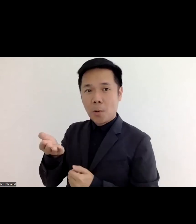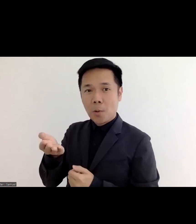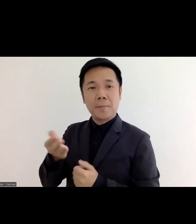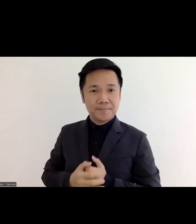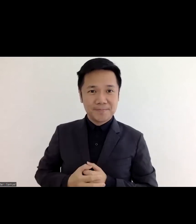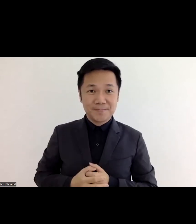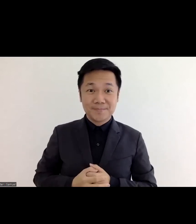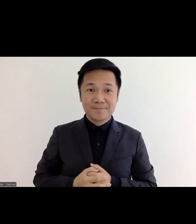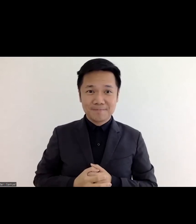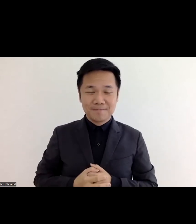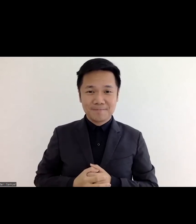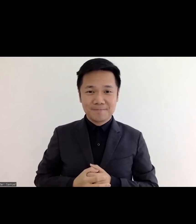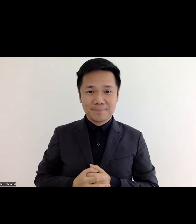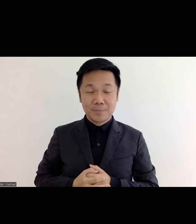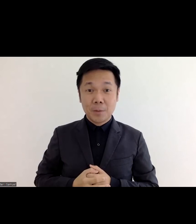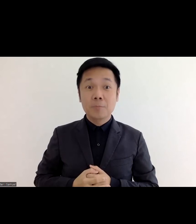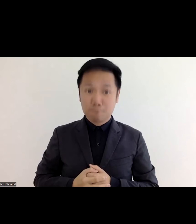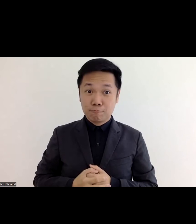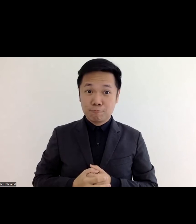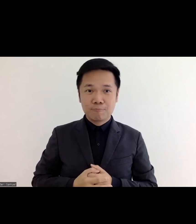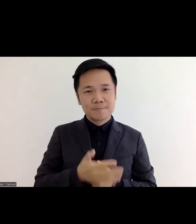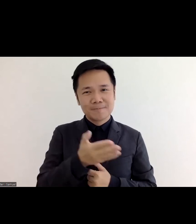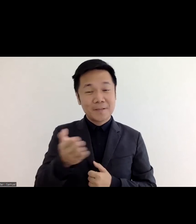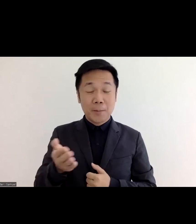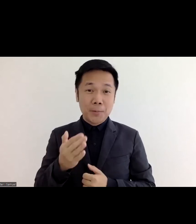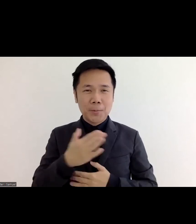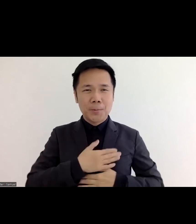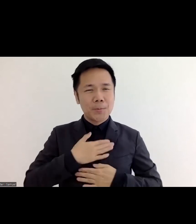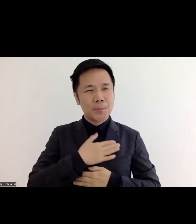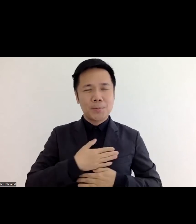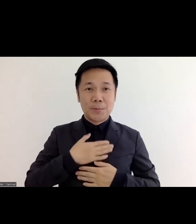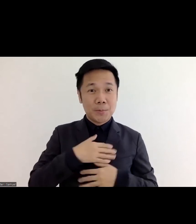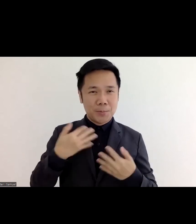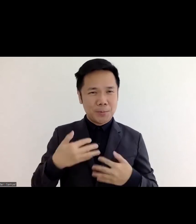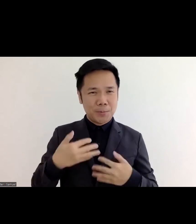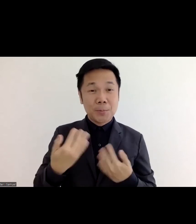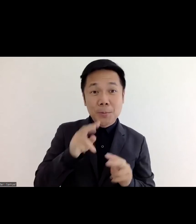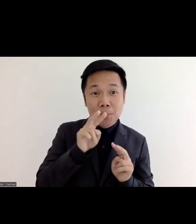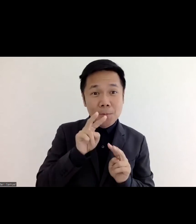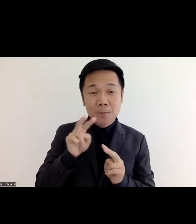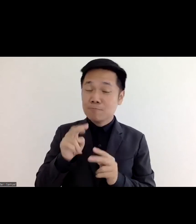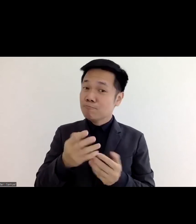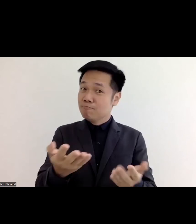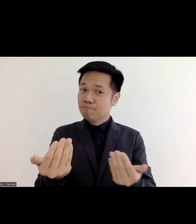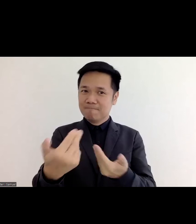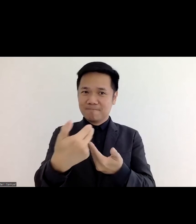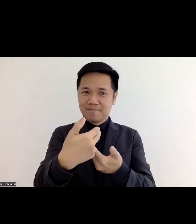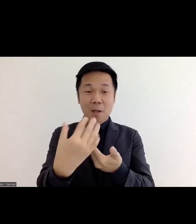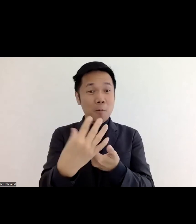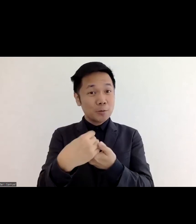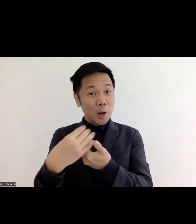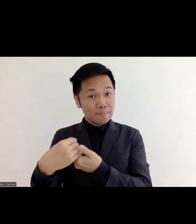who are listening and enjoying this discussion. Please participate in the